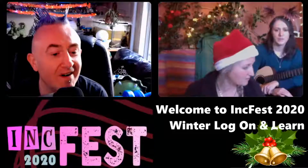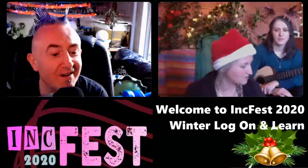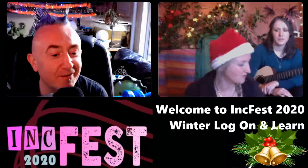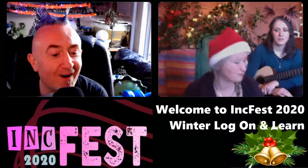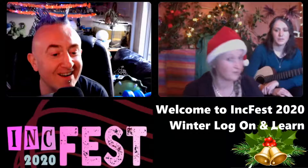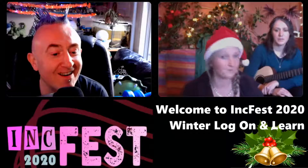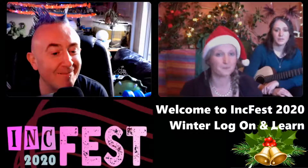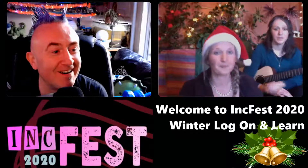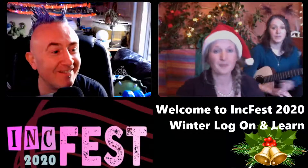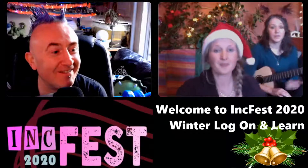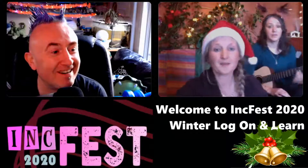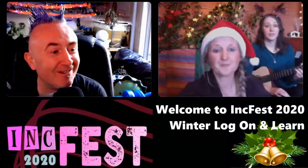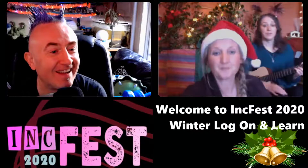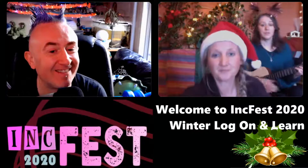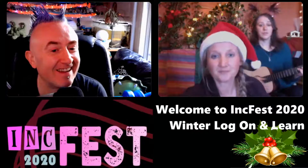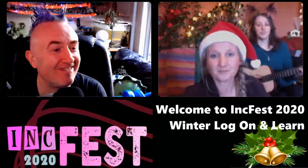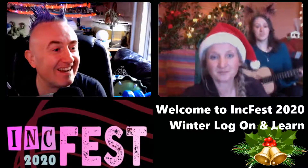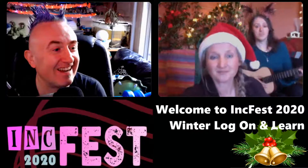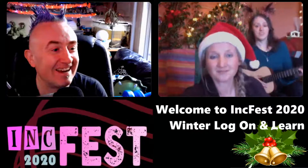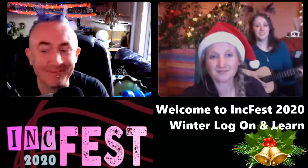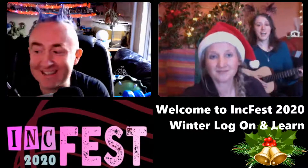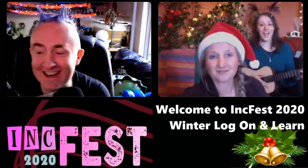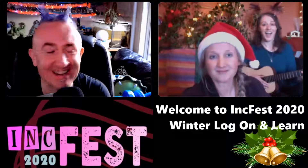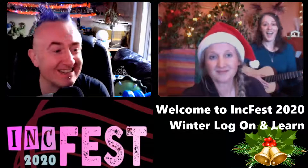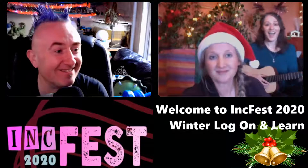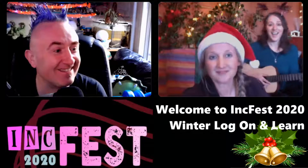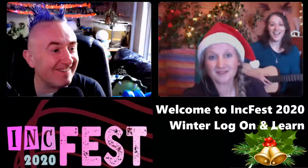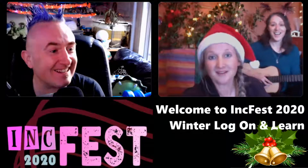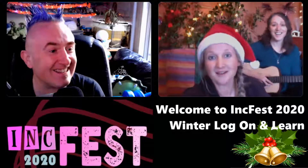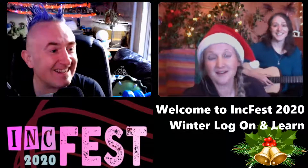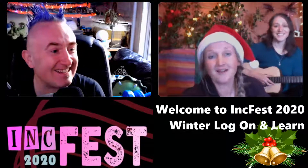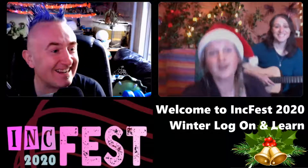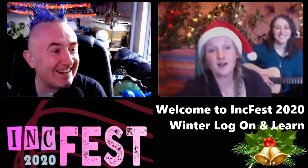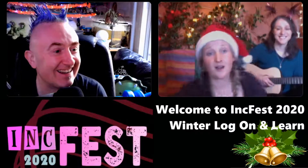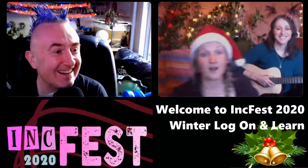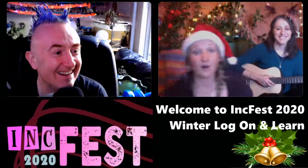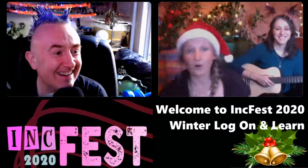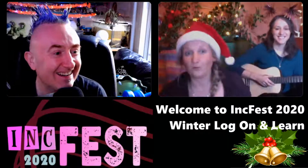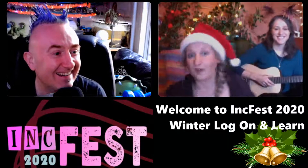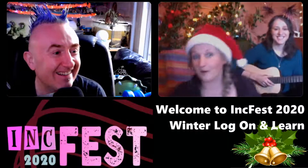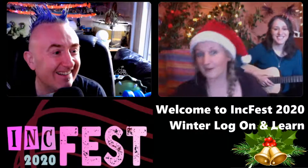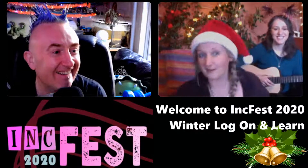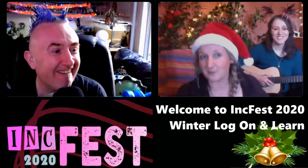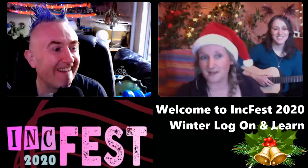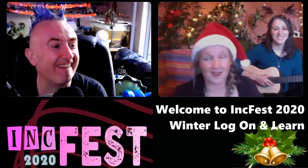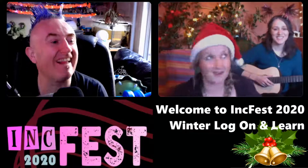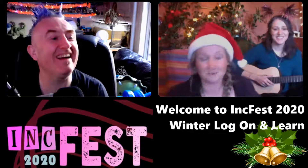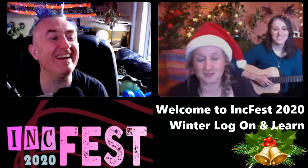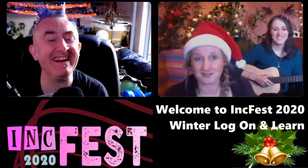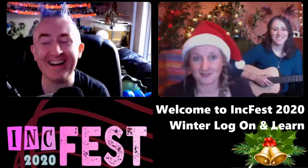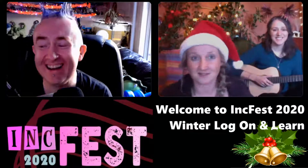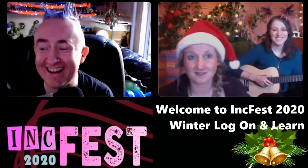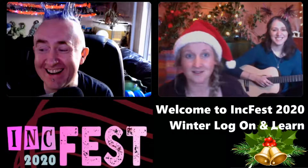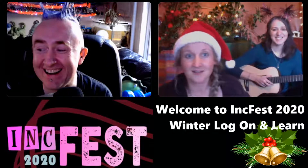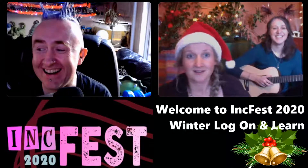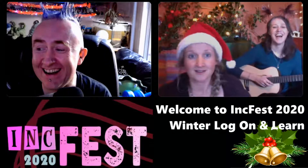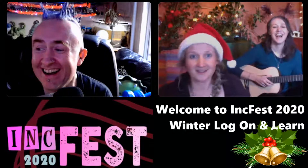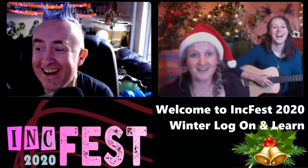Wonderful. I can't believe you did all that without making any mistakes. It was fantastic. Oh no, I never make any mistakes. And